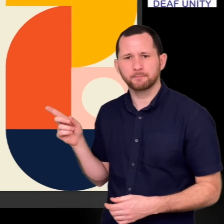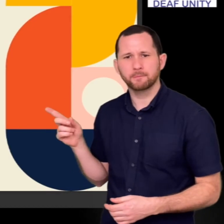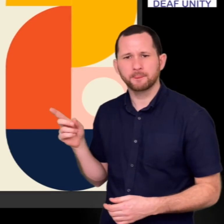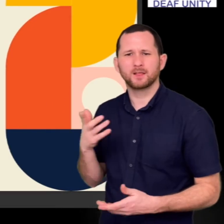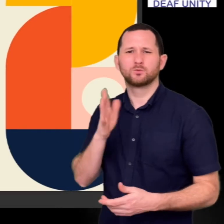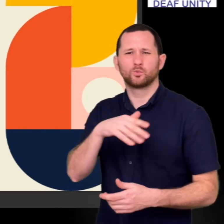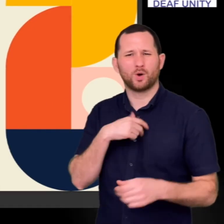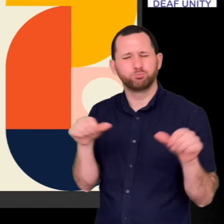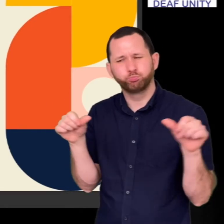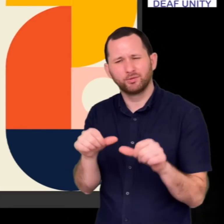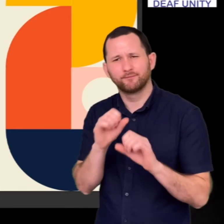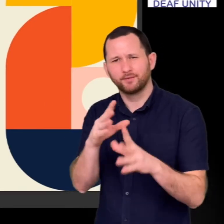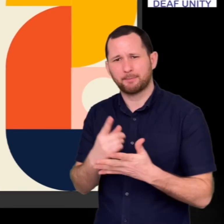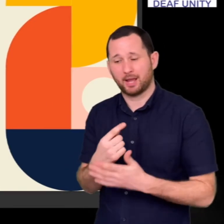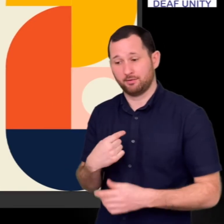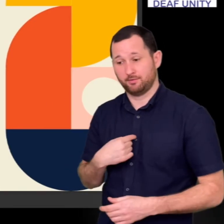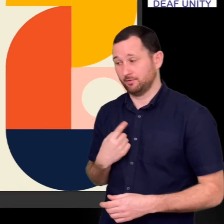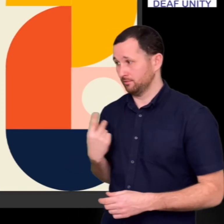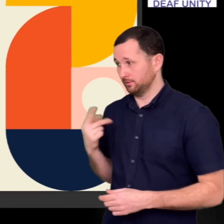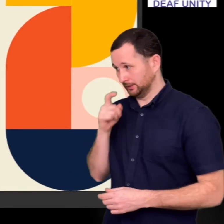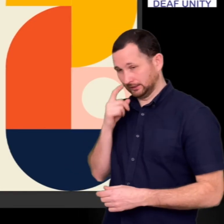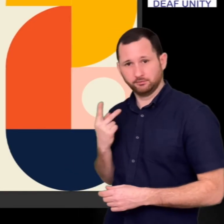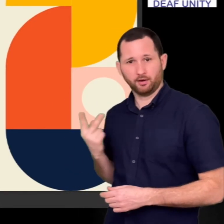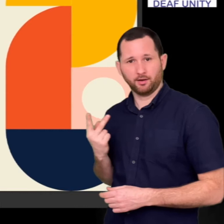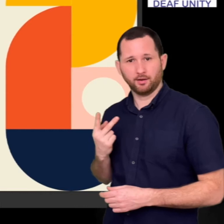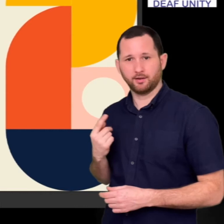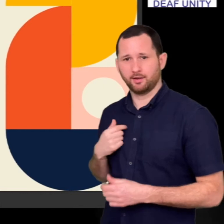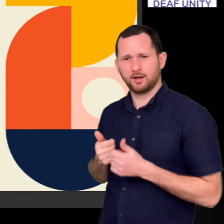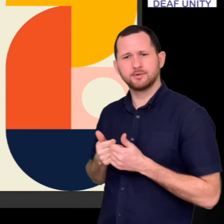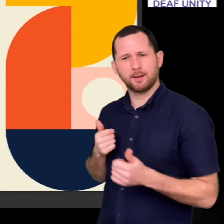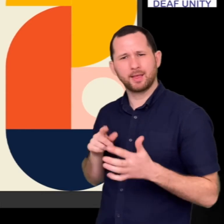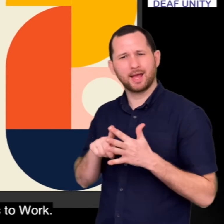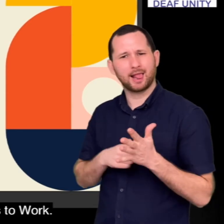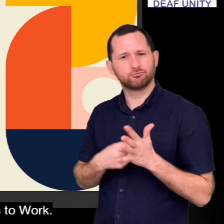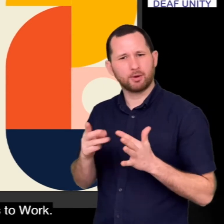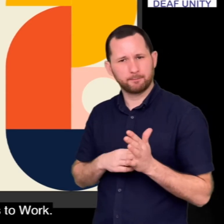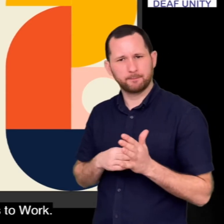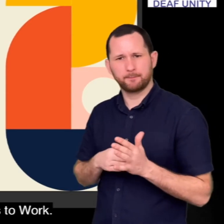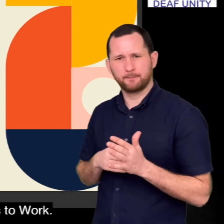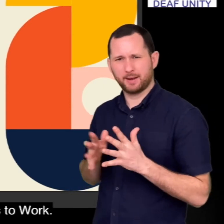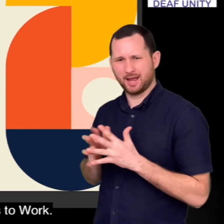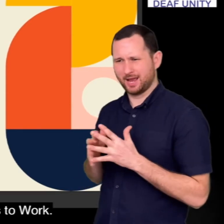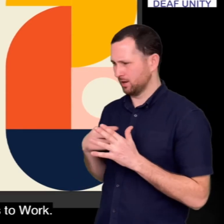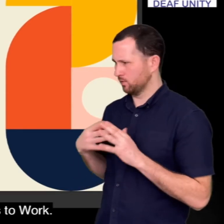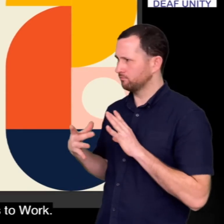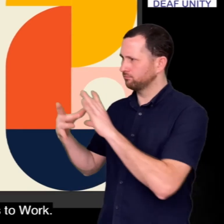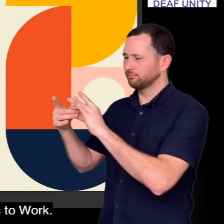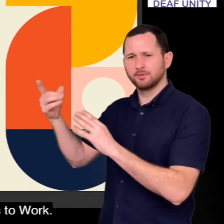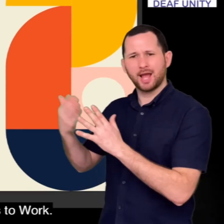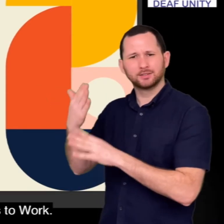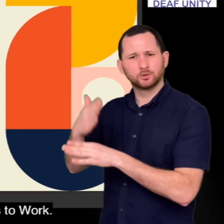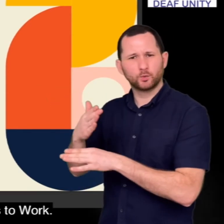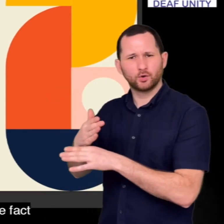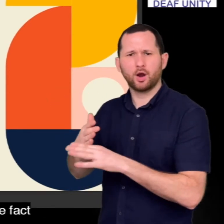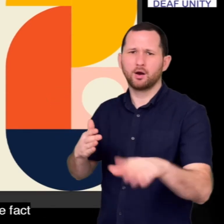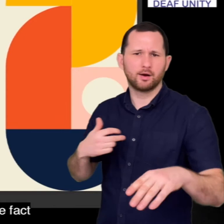so I just wanted to talk a little bit about us, our company, ELREM, and how we fit in with Access to